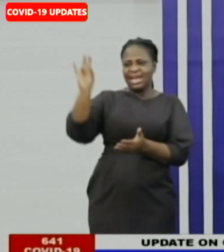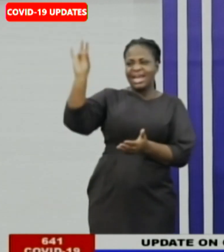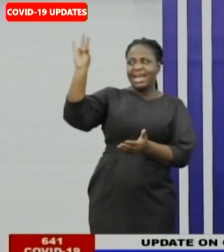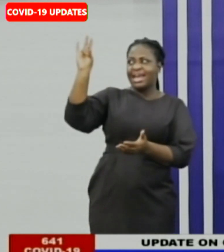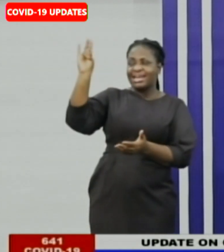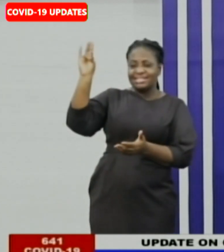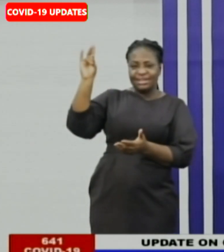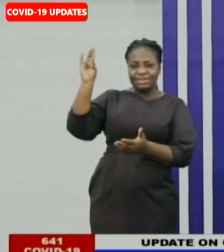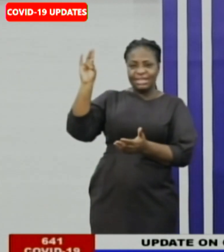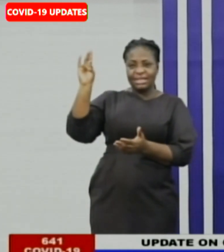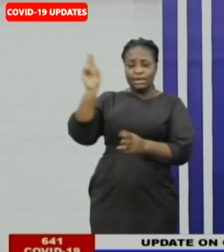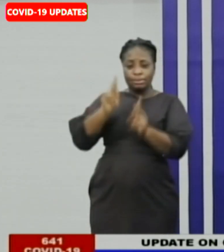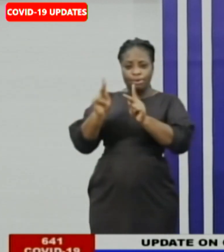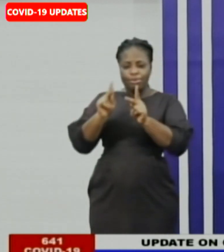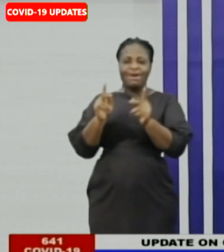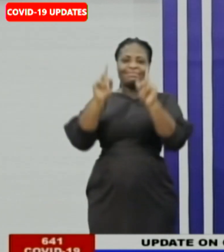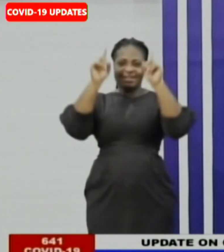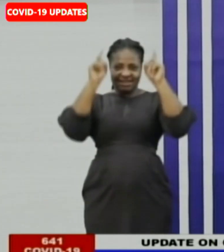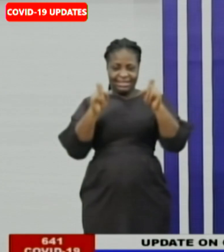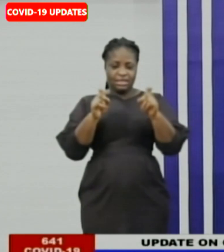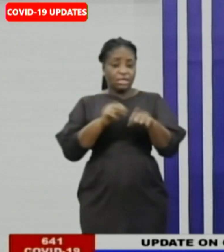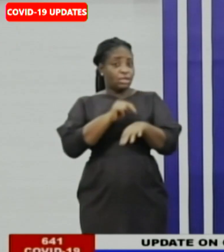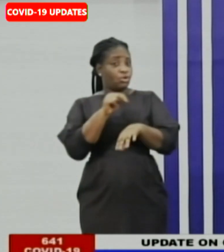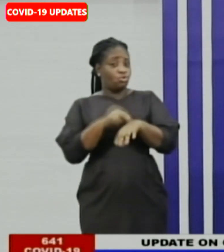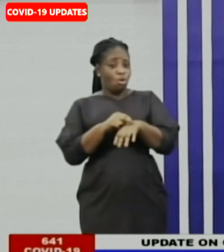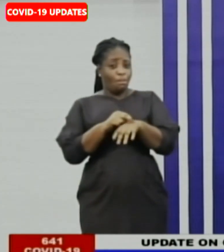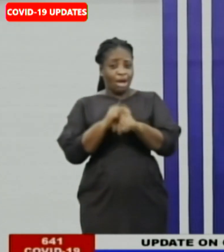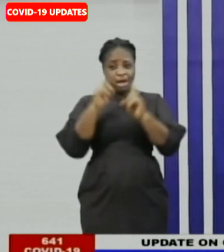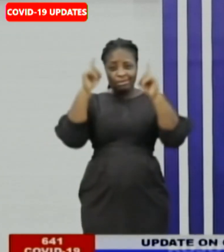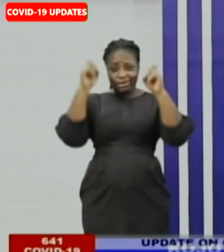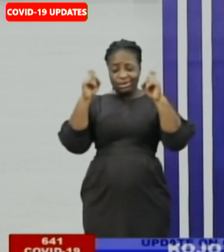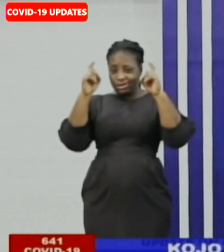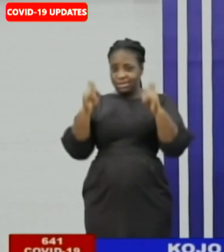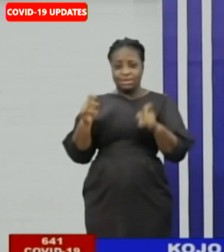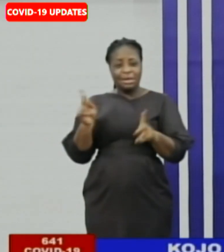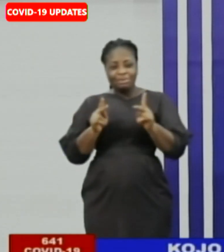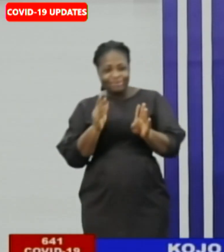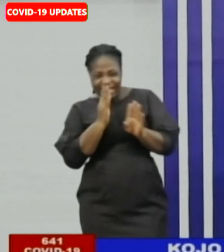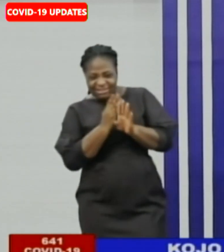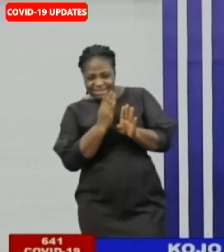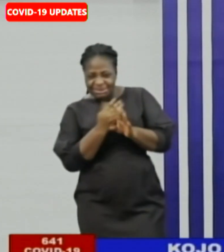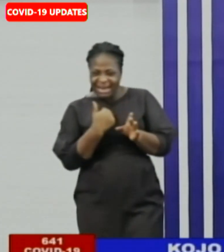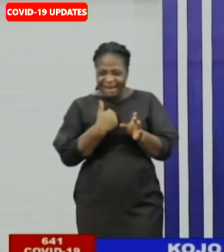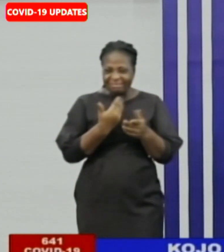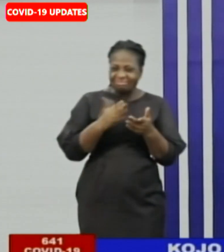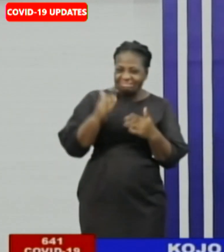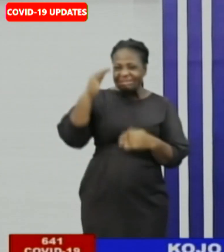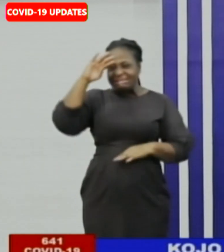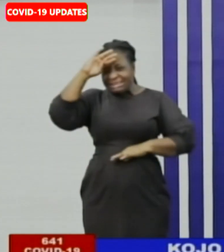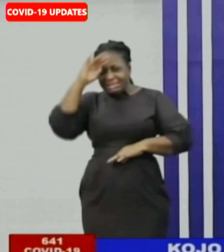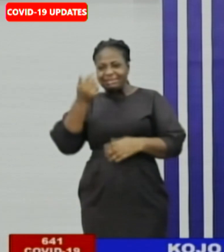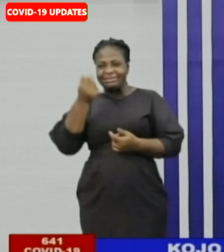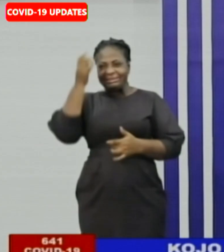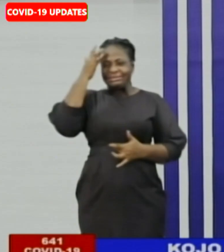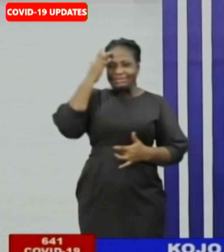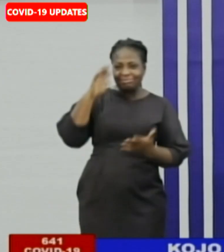13,838 people have been tested under the normal surveillance test. People who suspected they had symptoms, etc., and got in touch